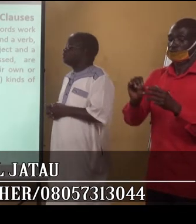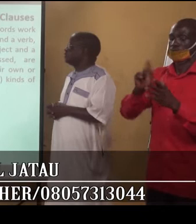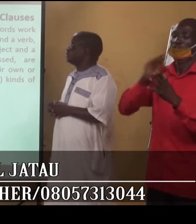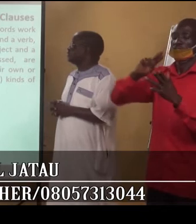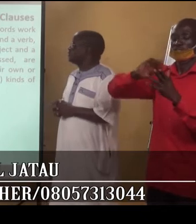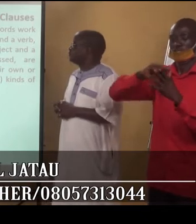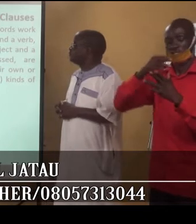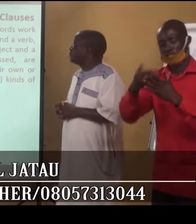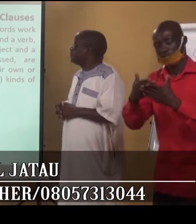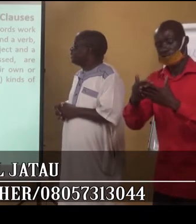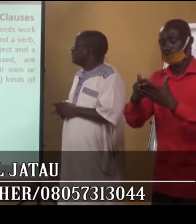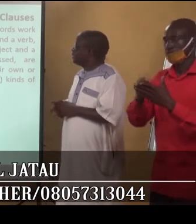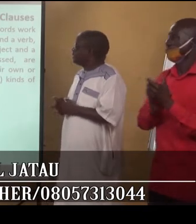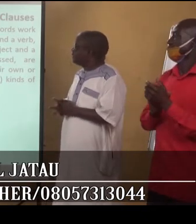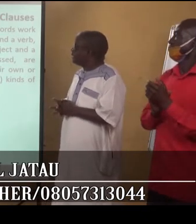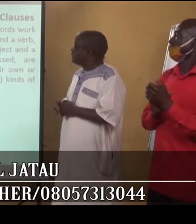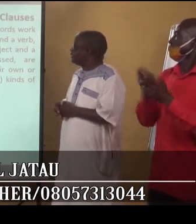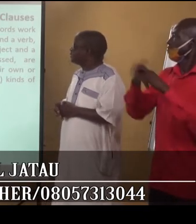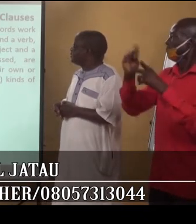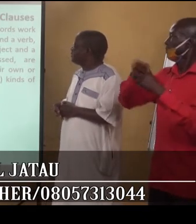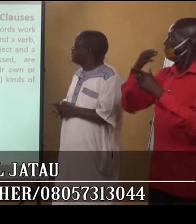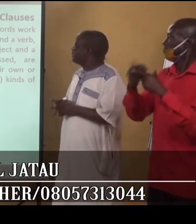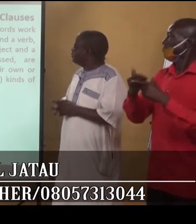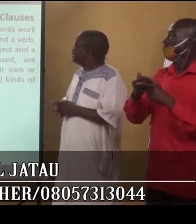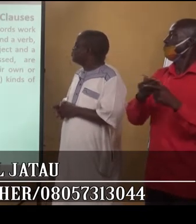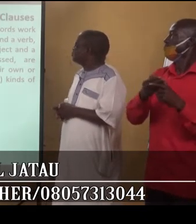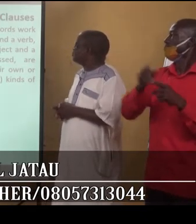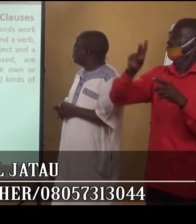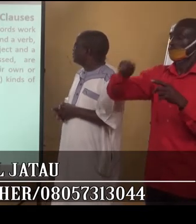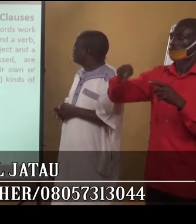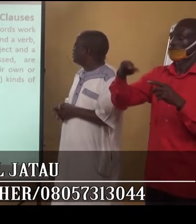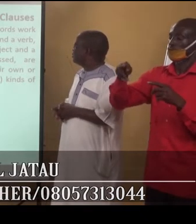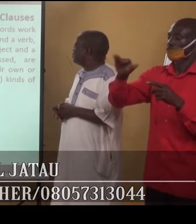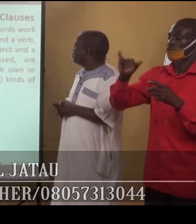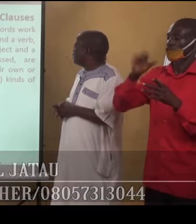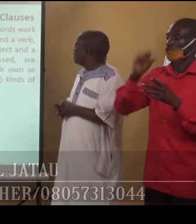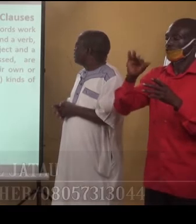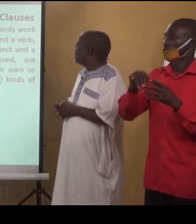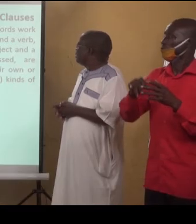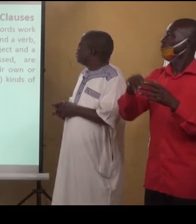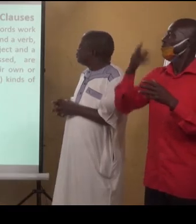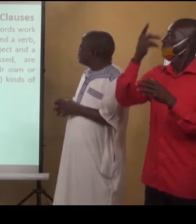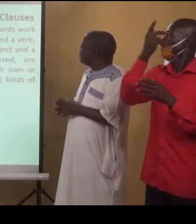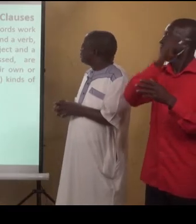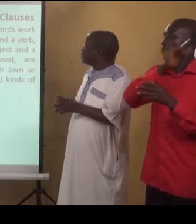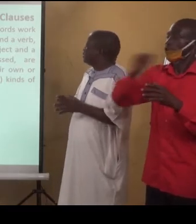and clauses. A phrase is related group of words, while